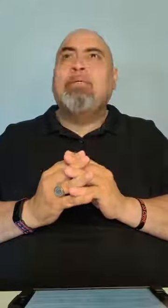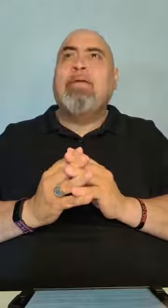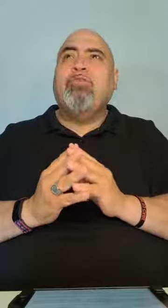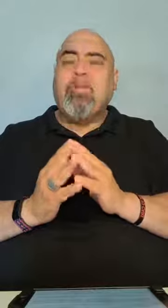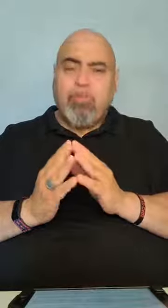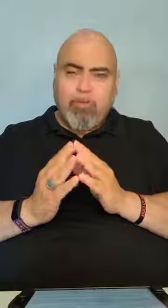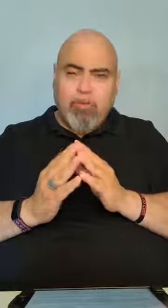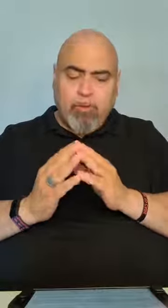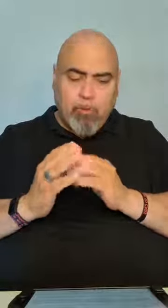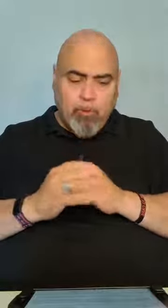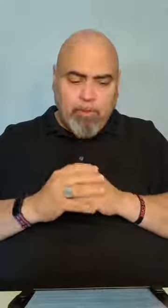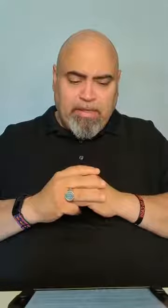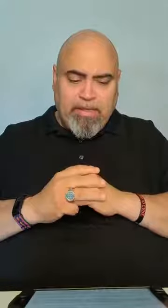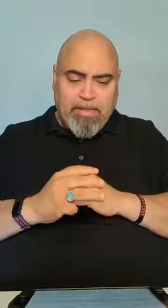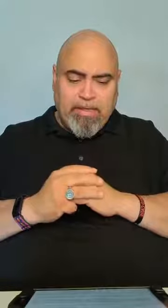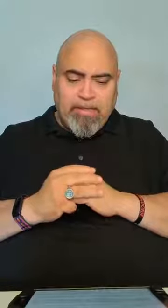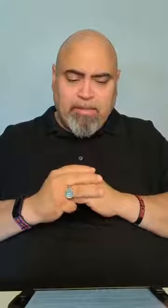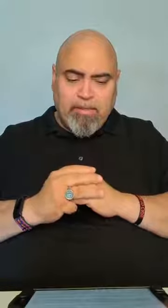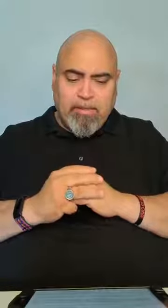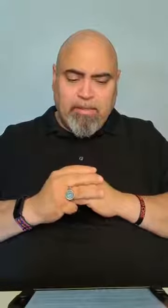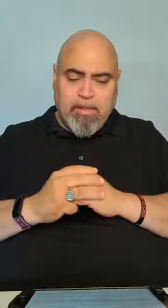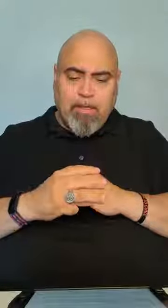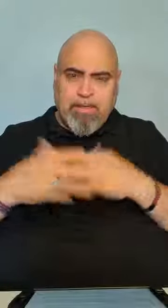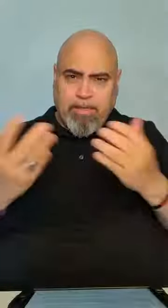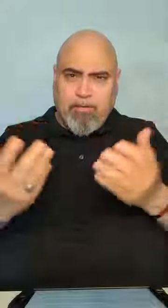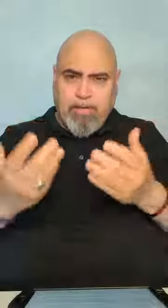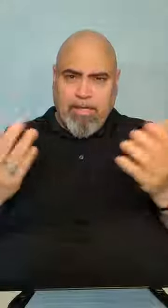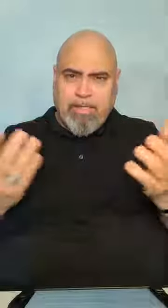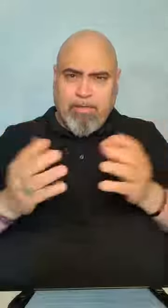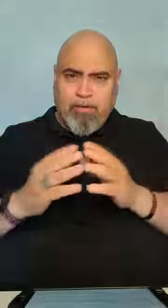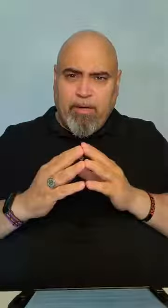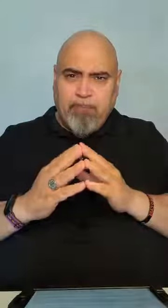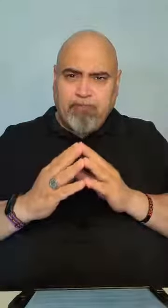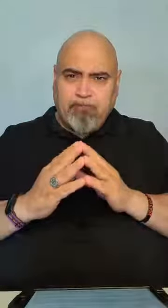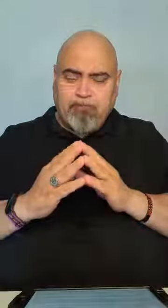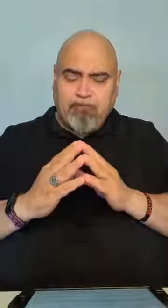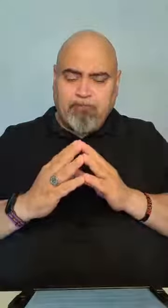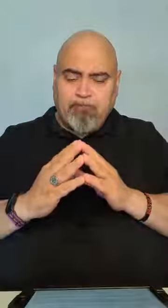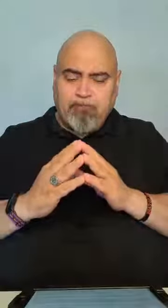gave shelter to those who needed it, etc., etc.